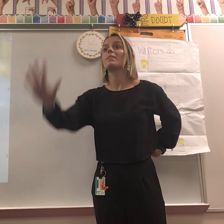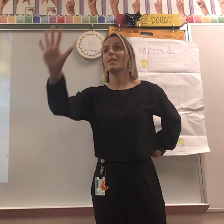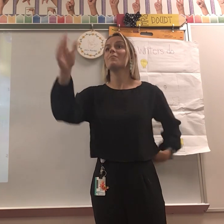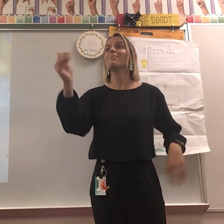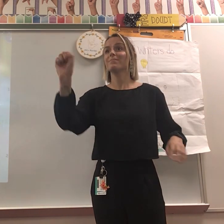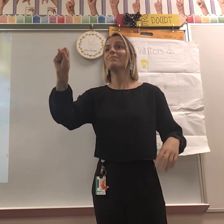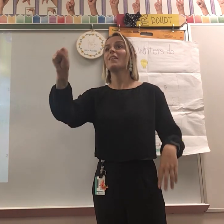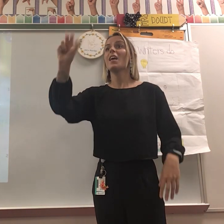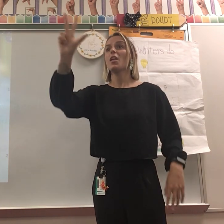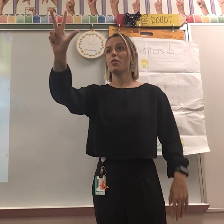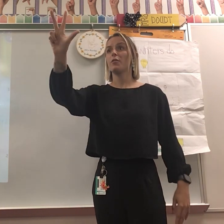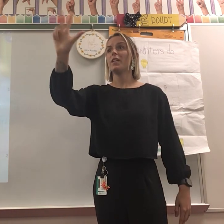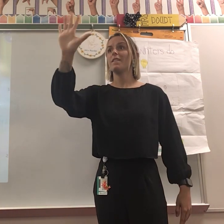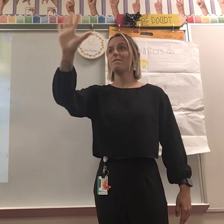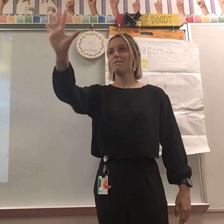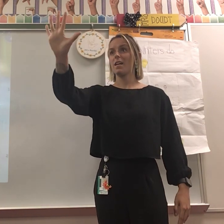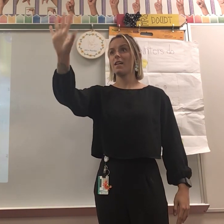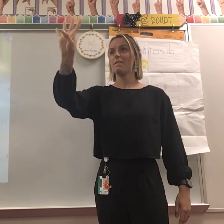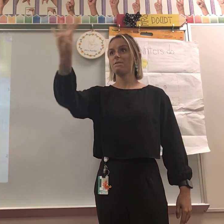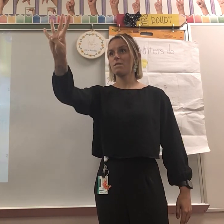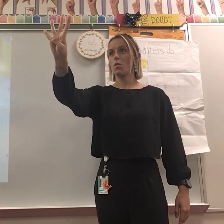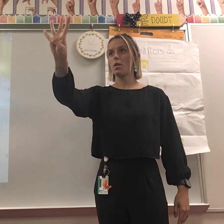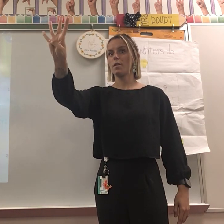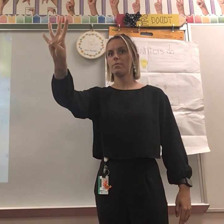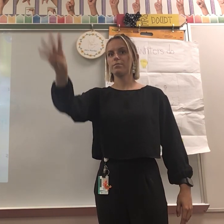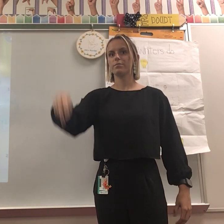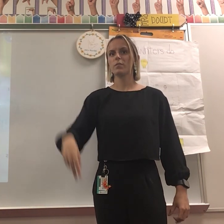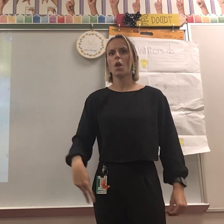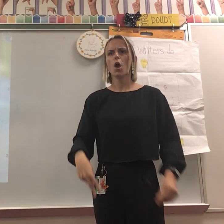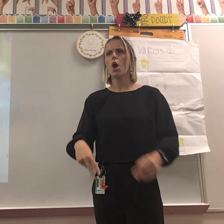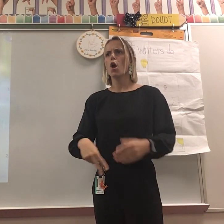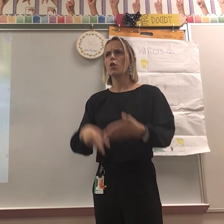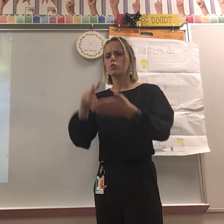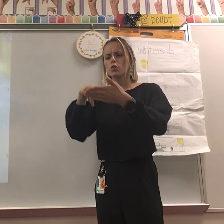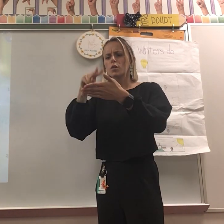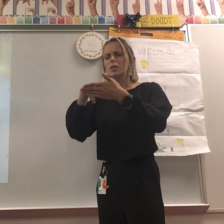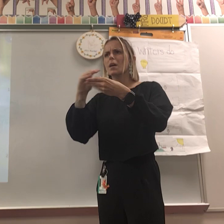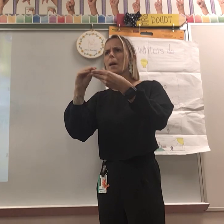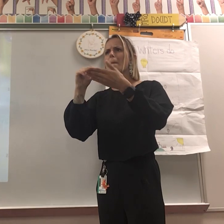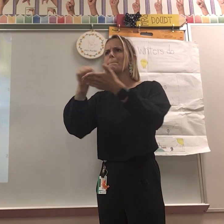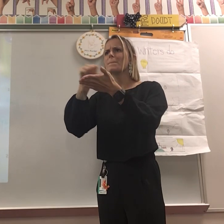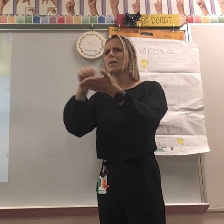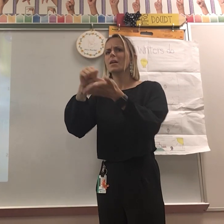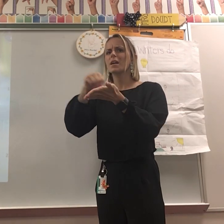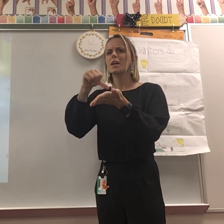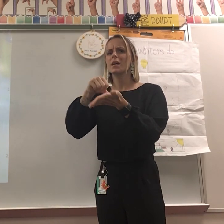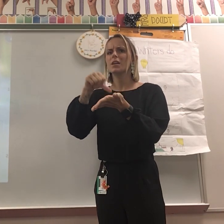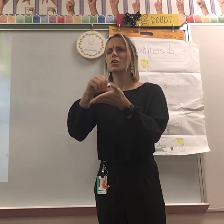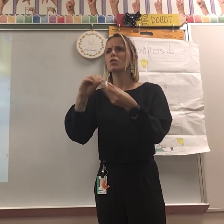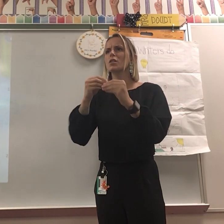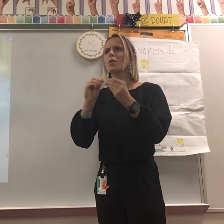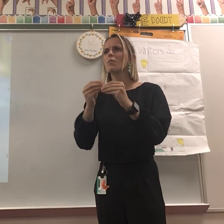354. Look at your page numbers. 354. 349.